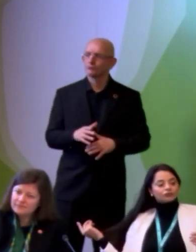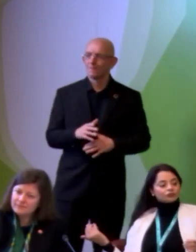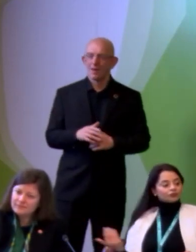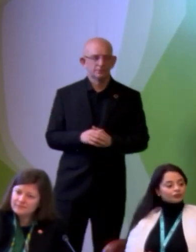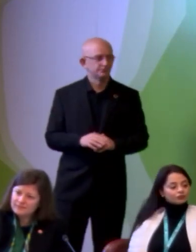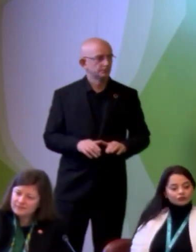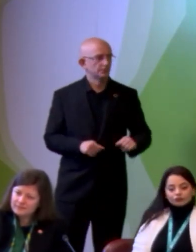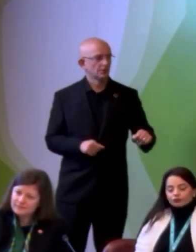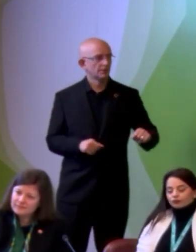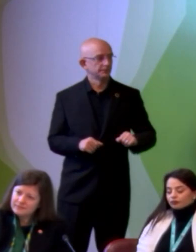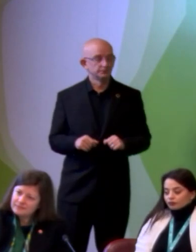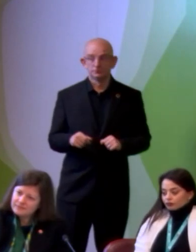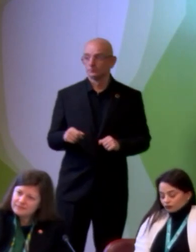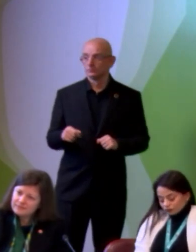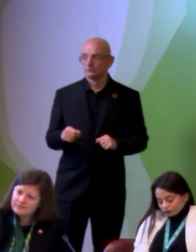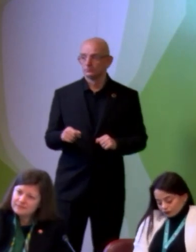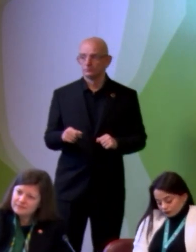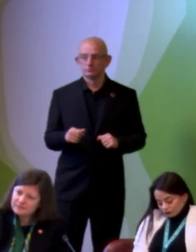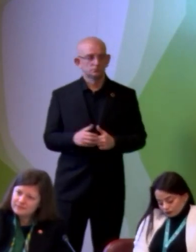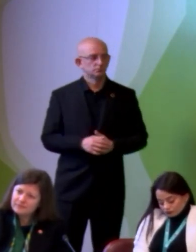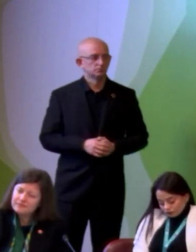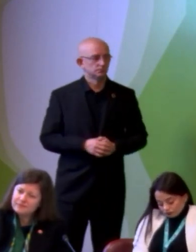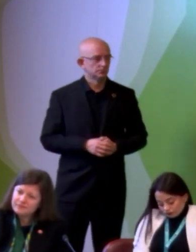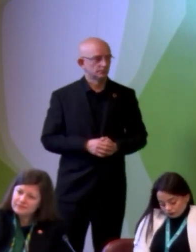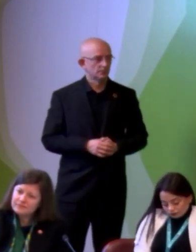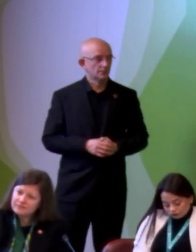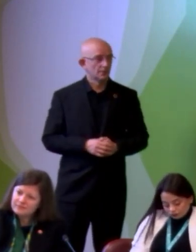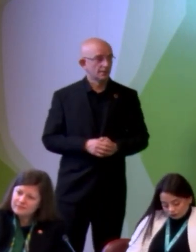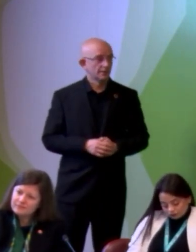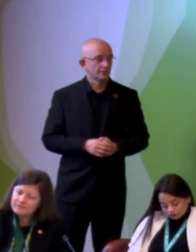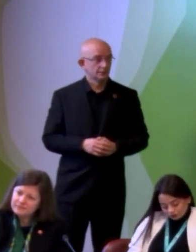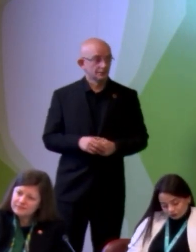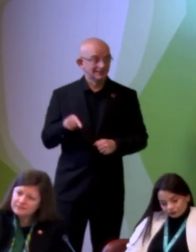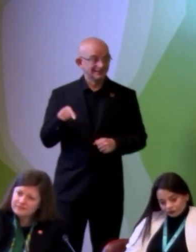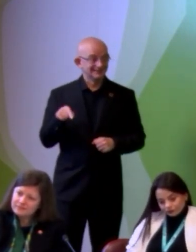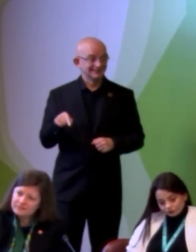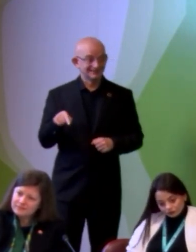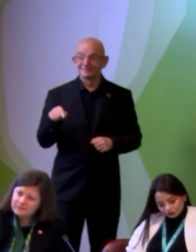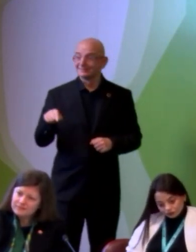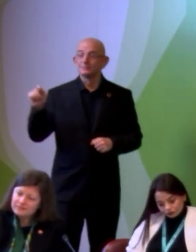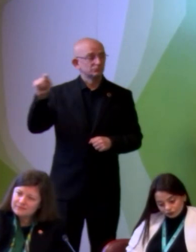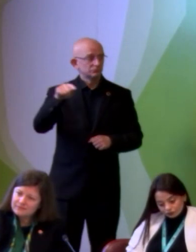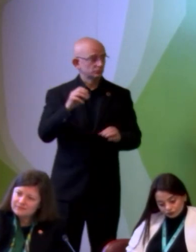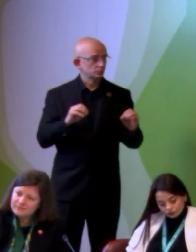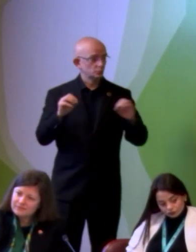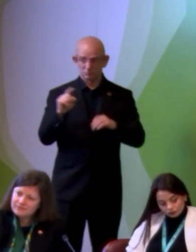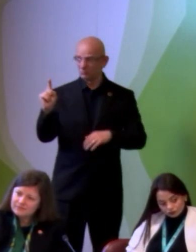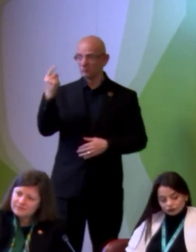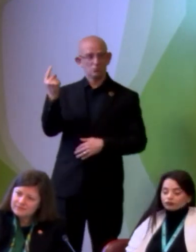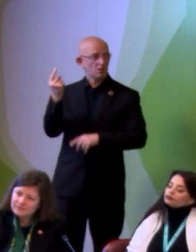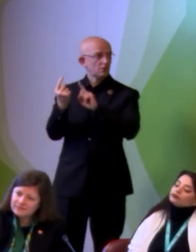And since then, we never had any other center. It's the only center where these children, learners